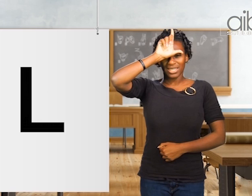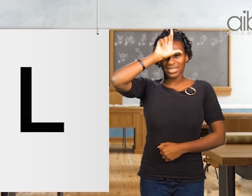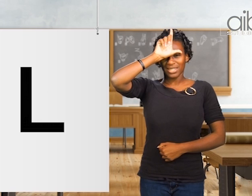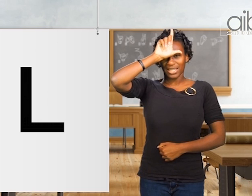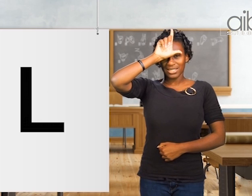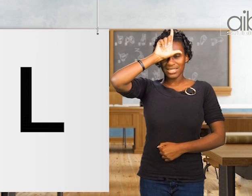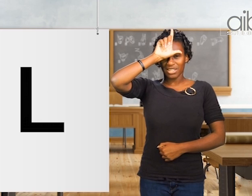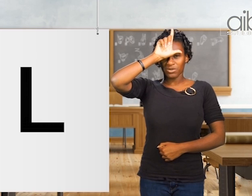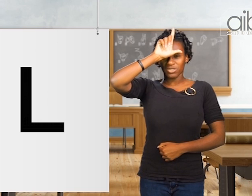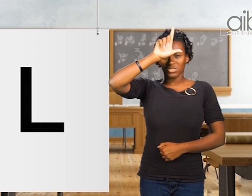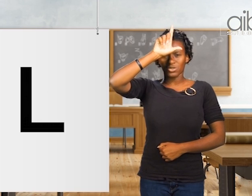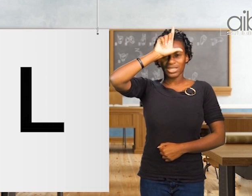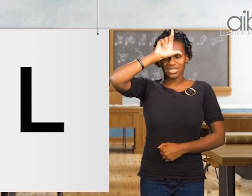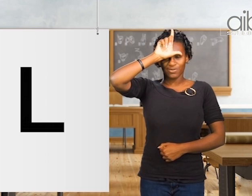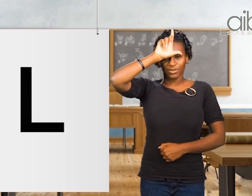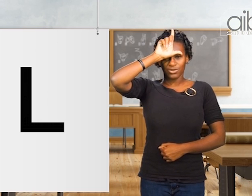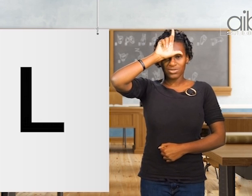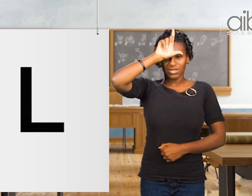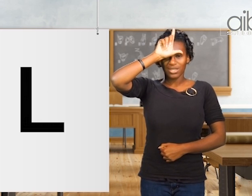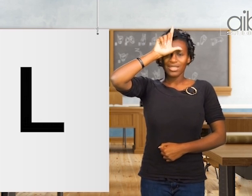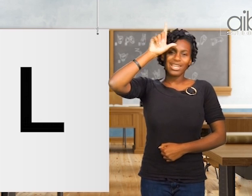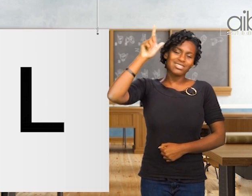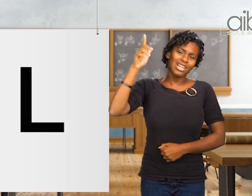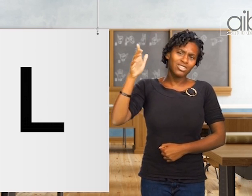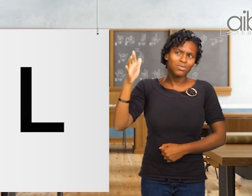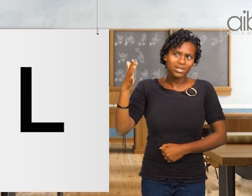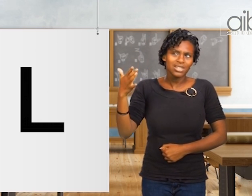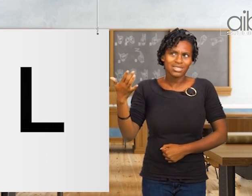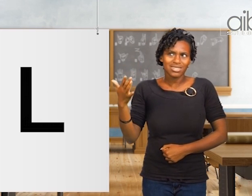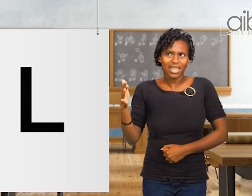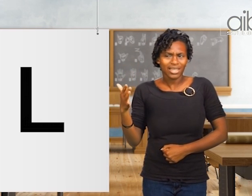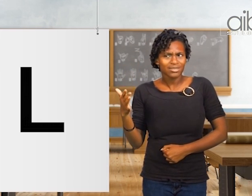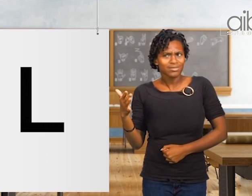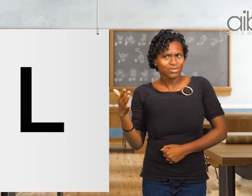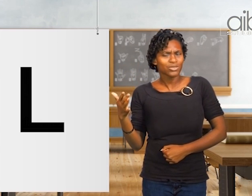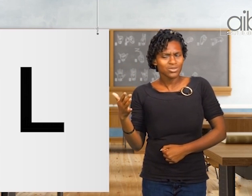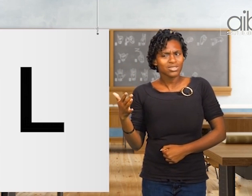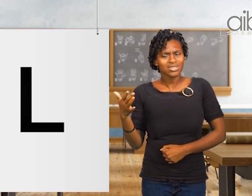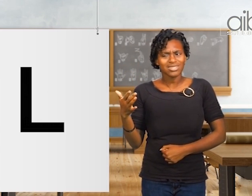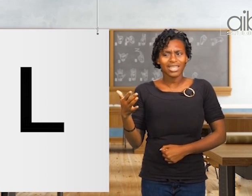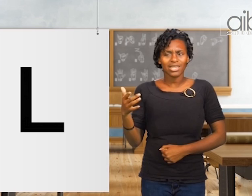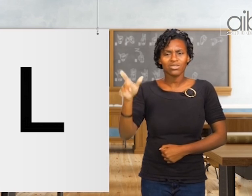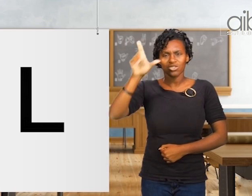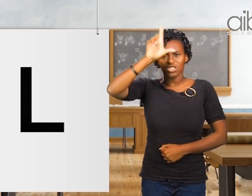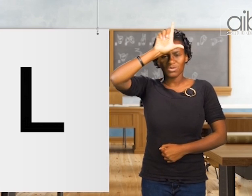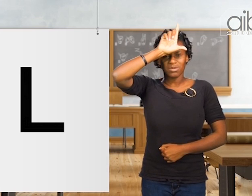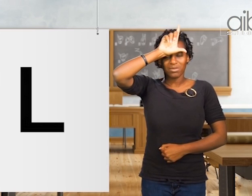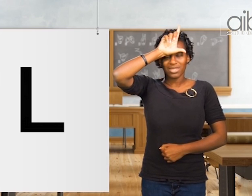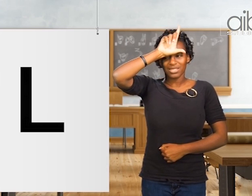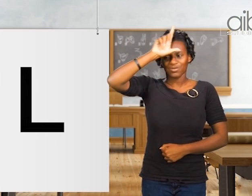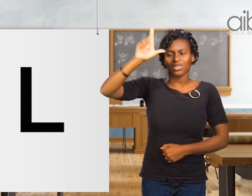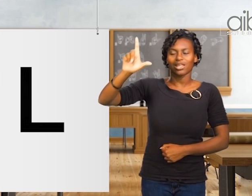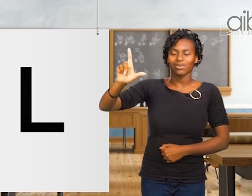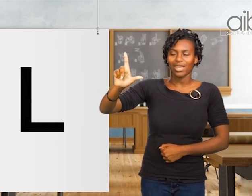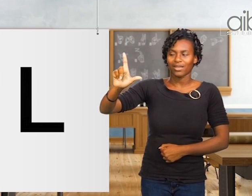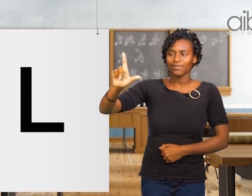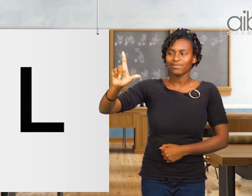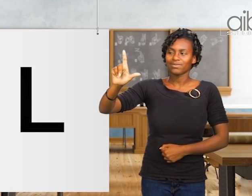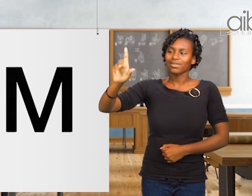the 90s, everyone used to go like this for loser. That's actually pretty the sign for loser in sign language, so just remember this for the letter L.